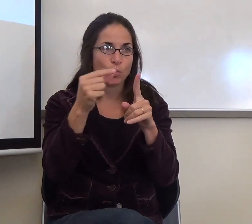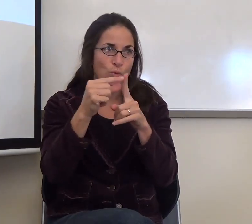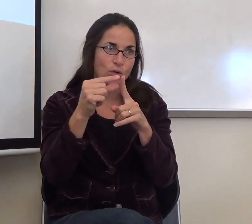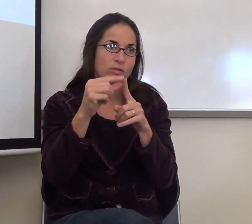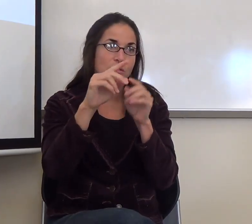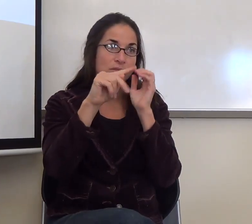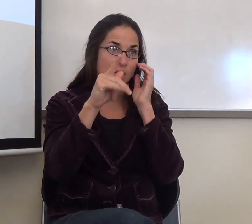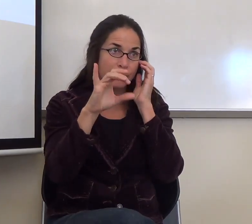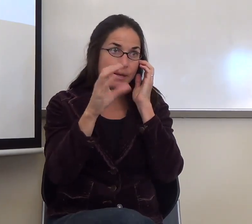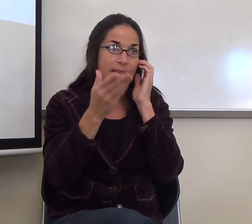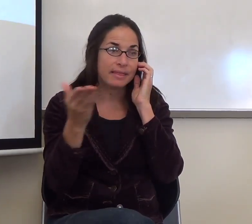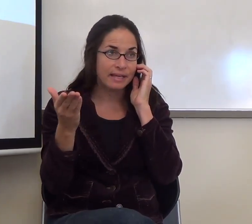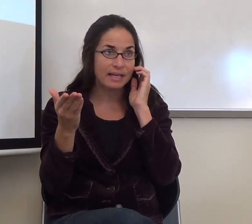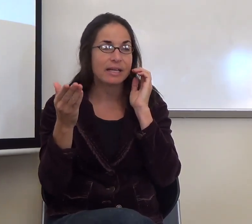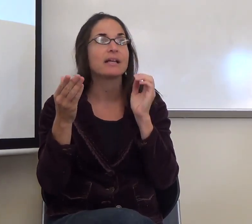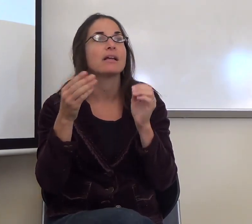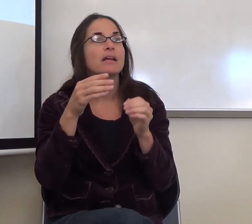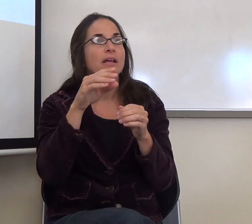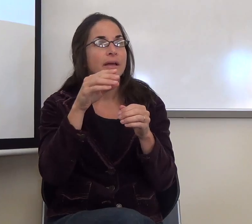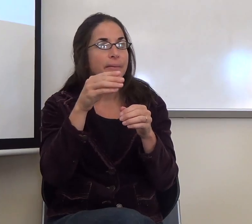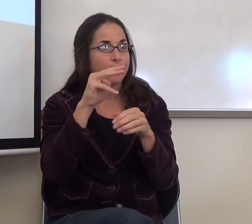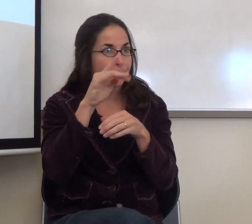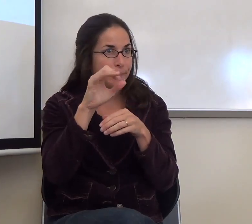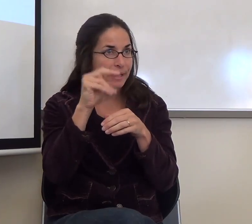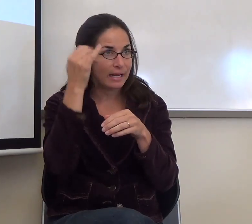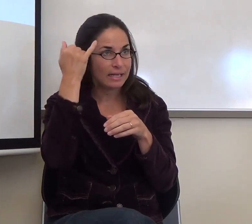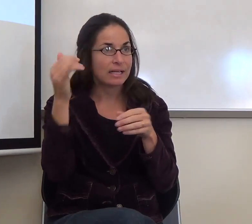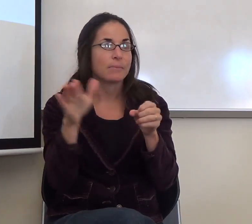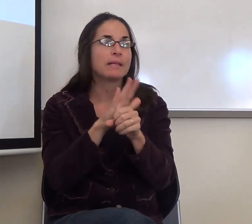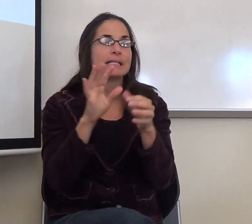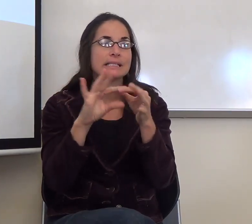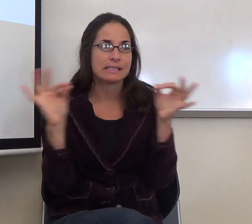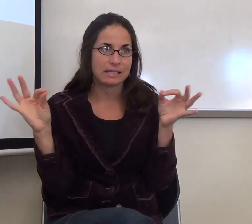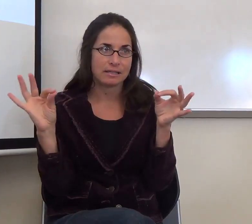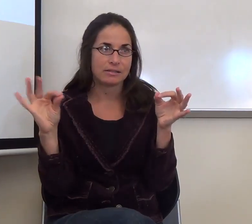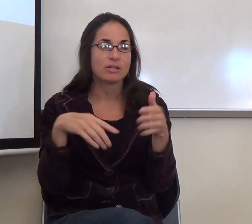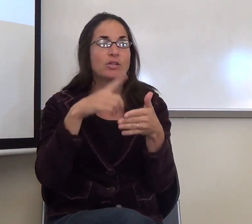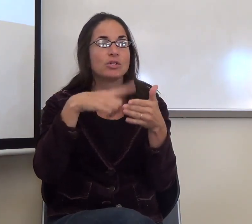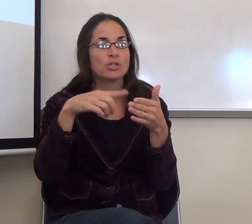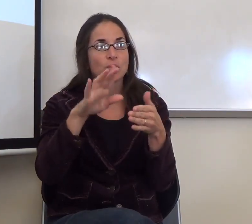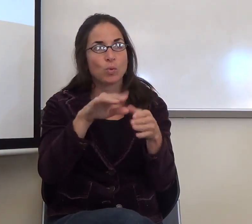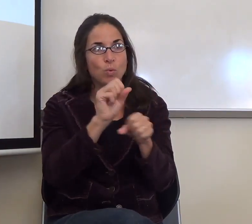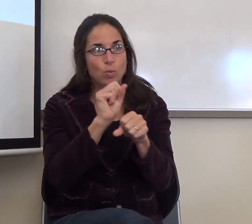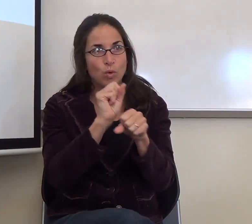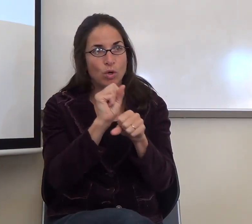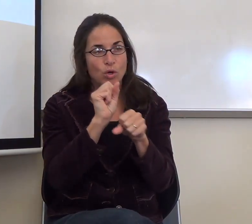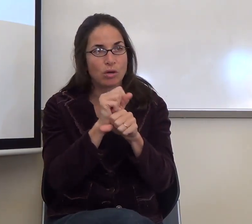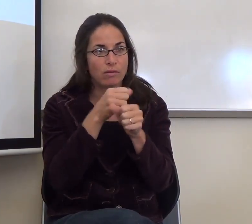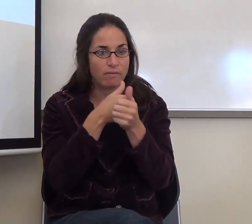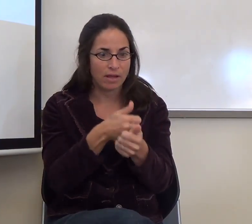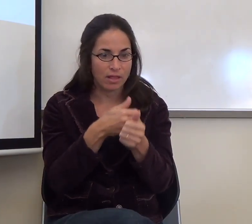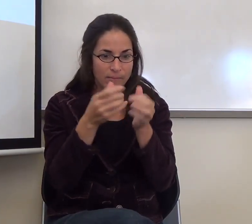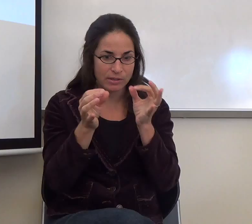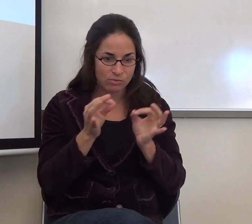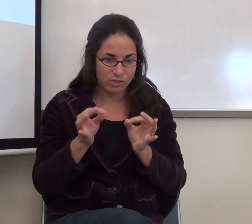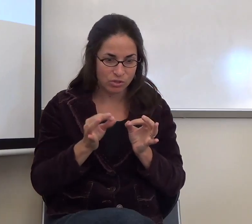or things, main idea is a complete sentence. Check your work against these directions, okay?